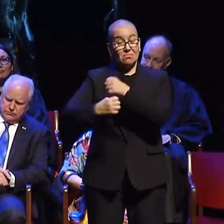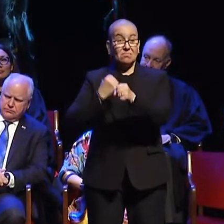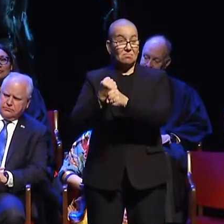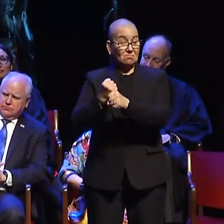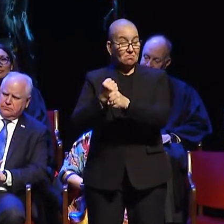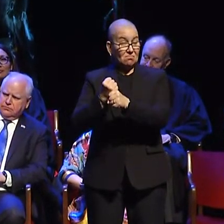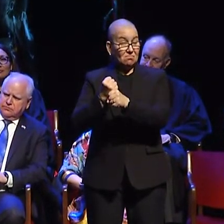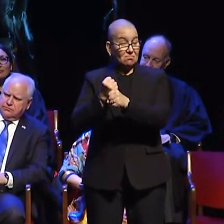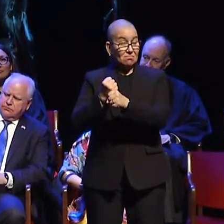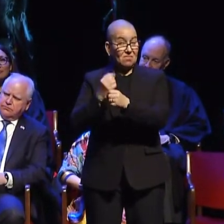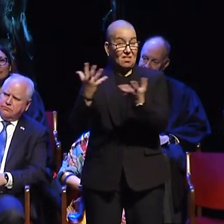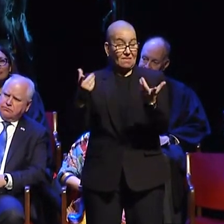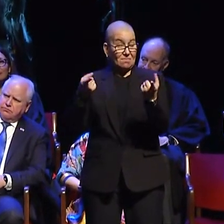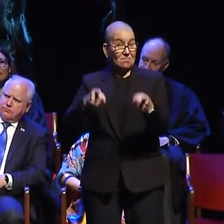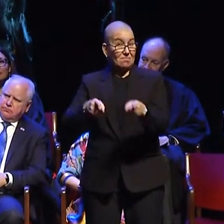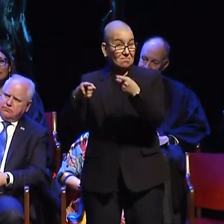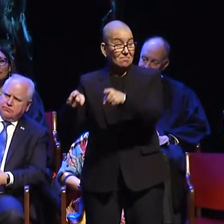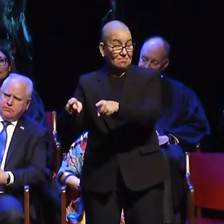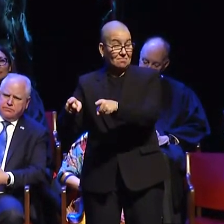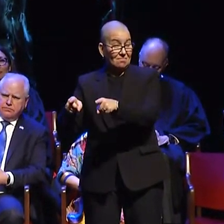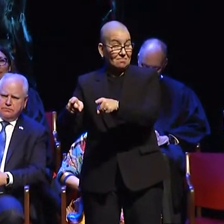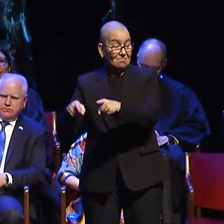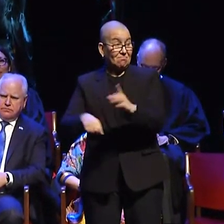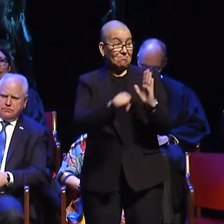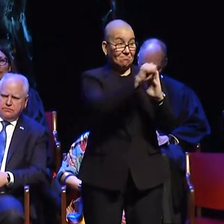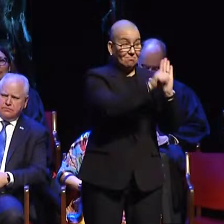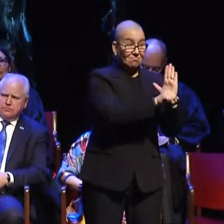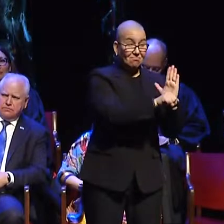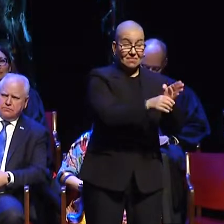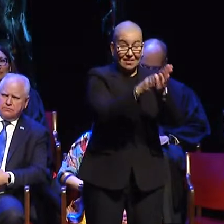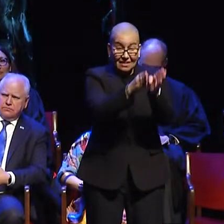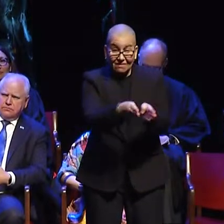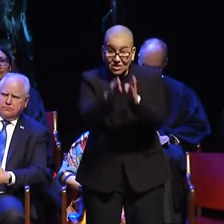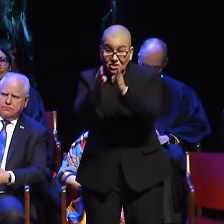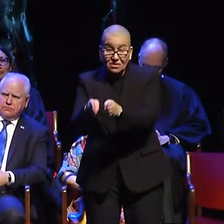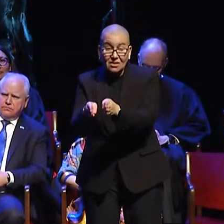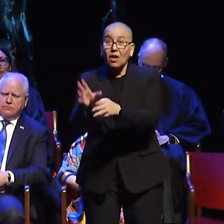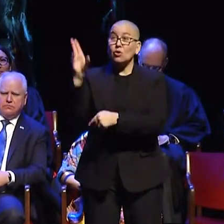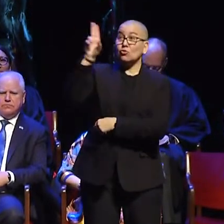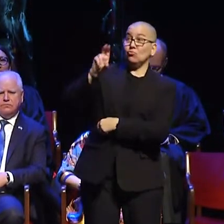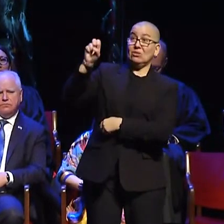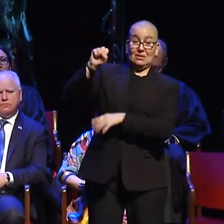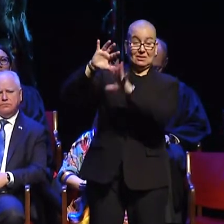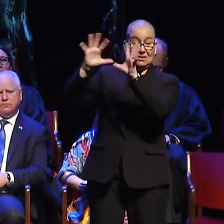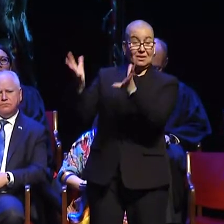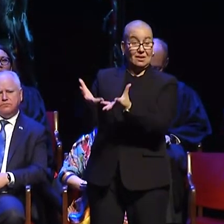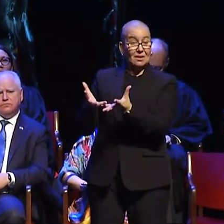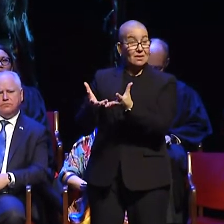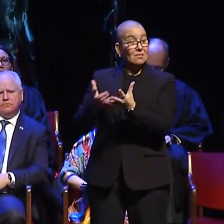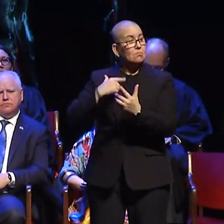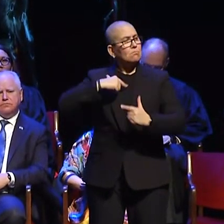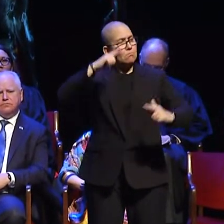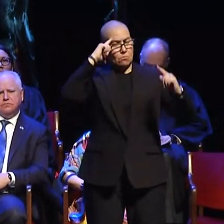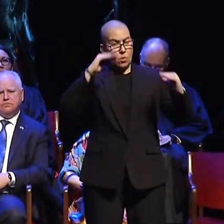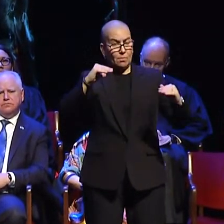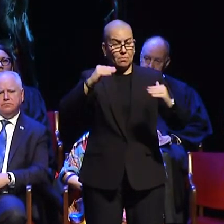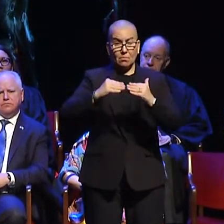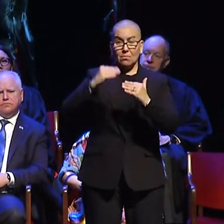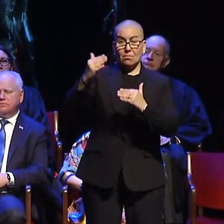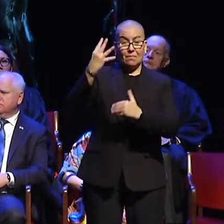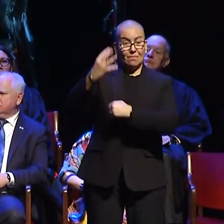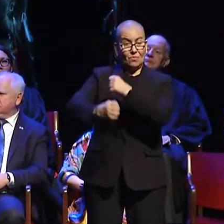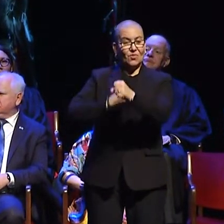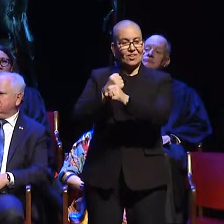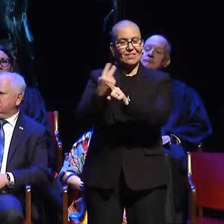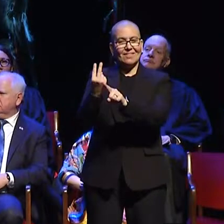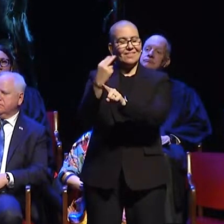to a state, to a country. I hope that when we look back 4 years from now, we'll be admiring a democracy that